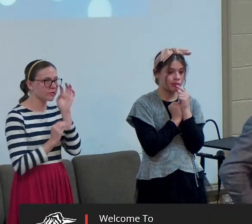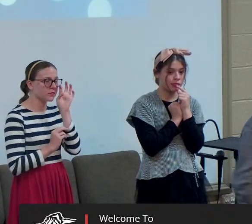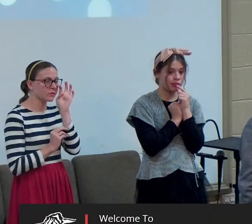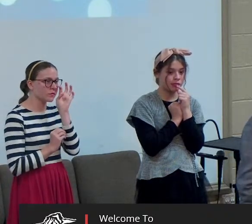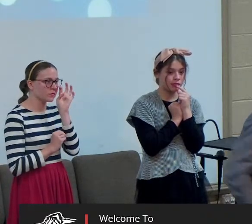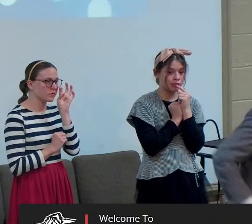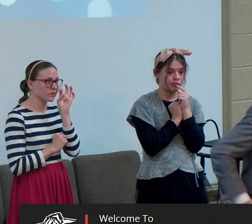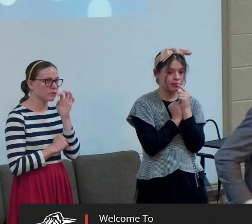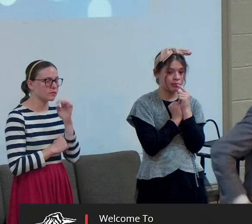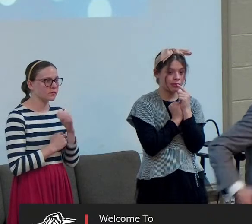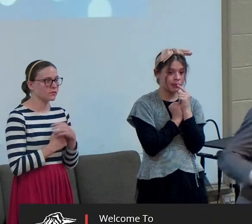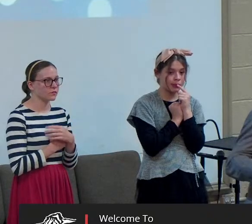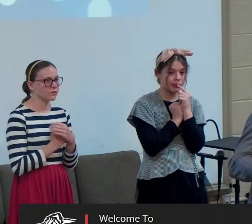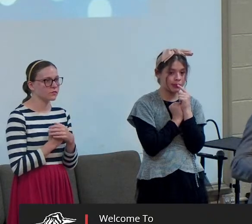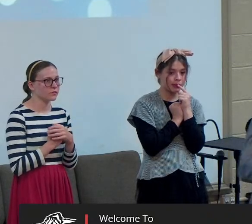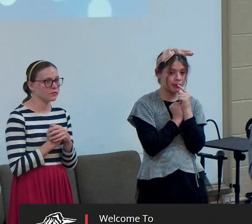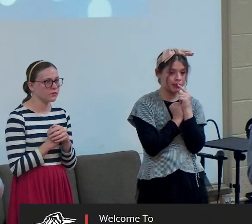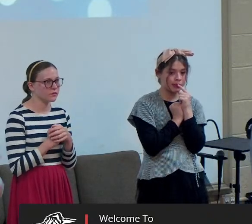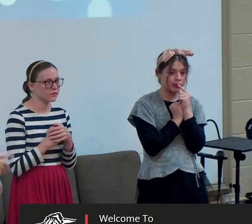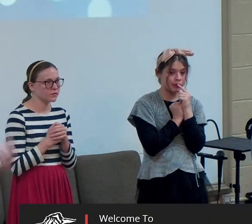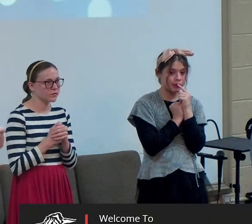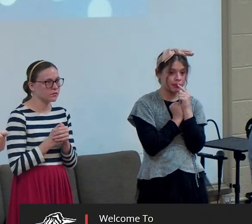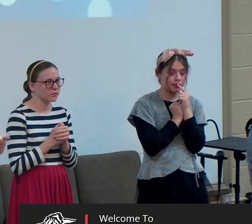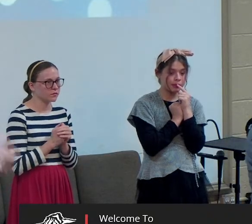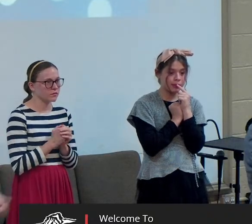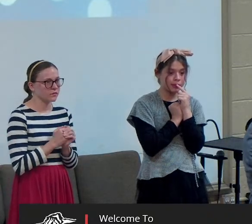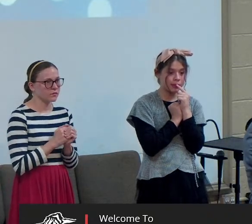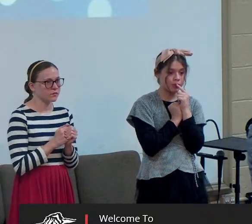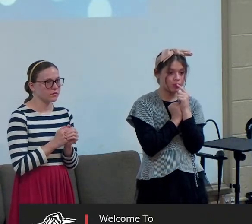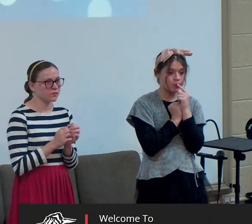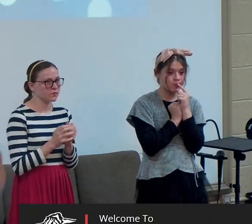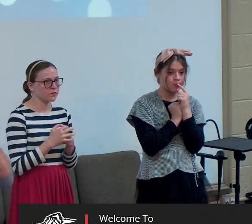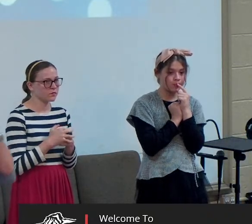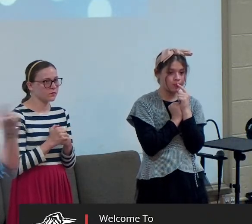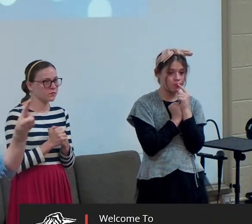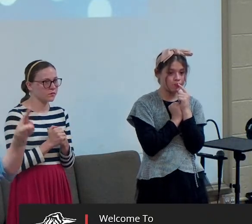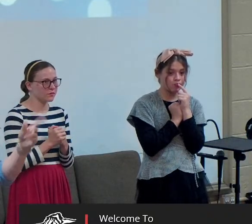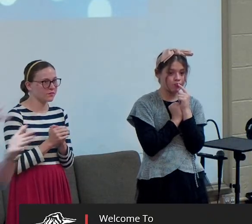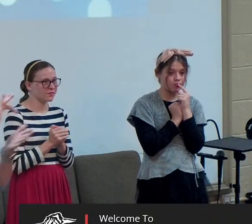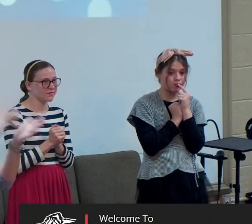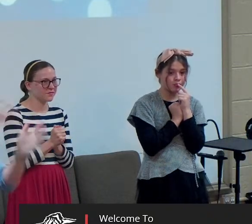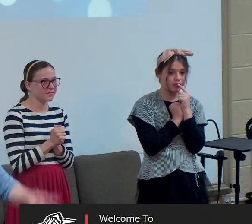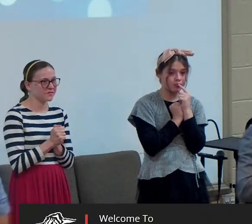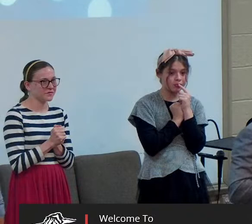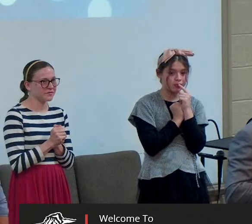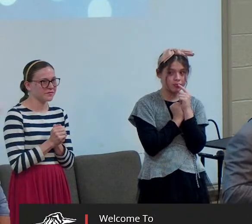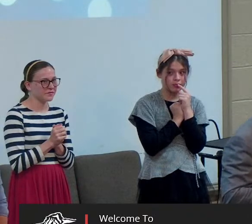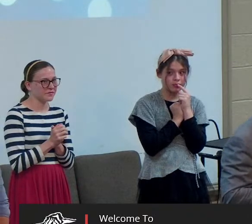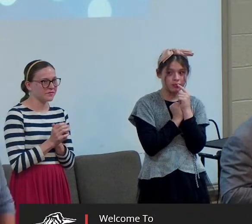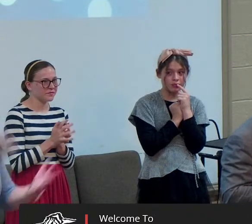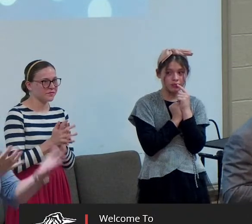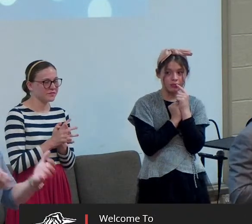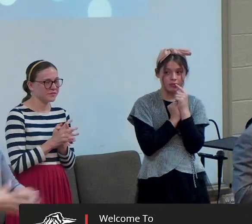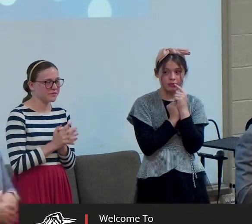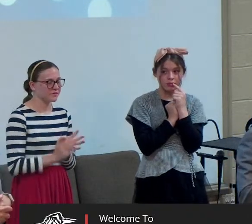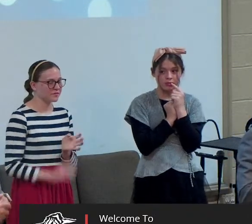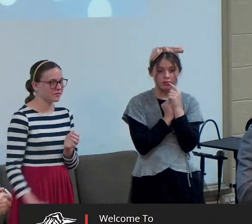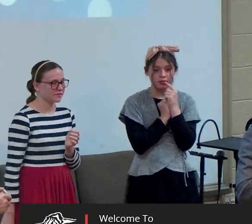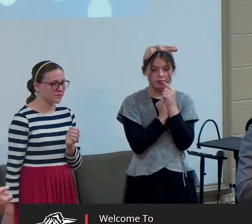Penland, I said, text me, amen, and I'll just announce it right in the middle of the preaching how if you guys won. Praise the Lord.